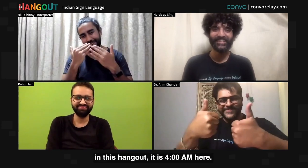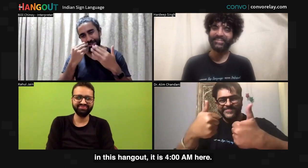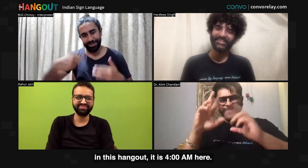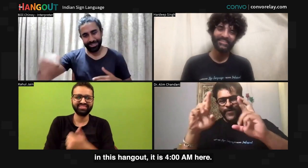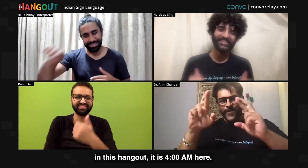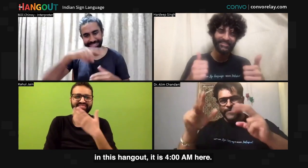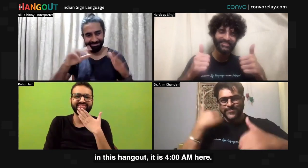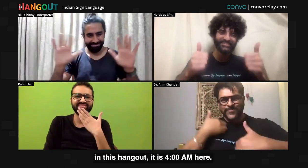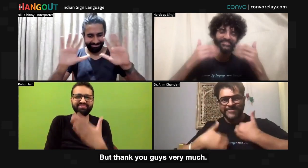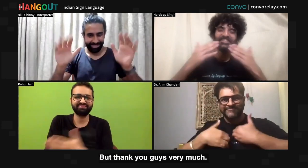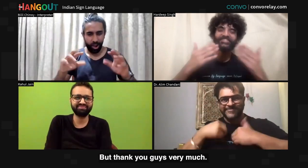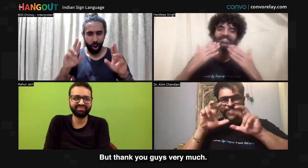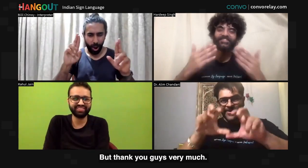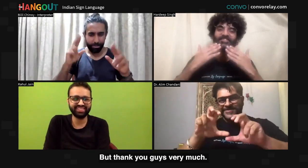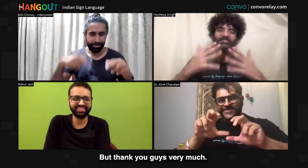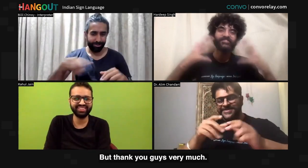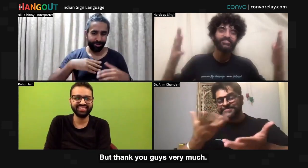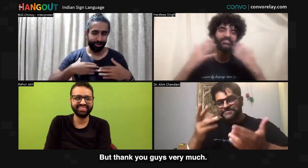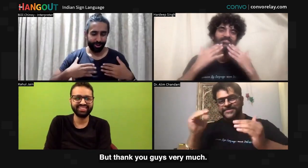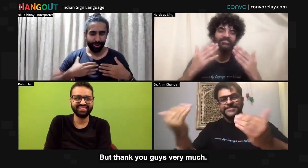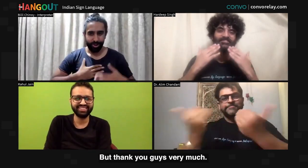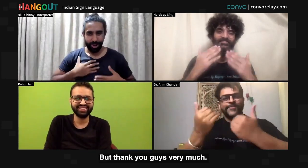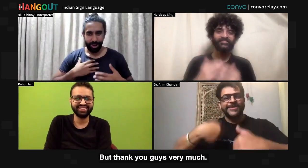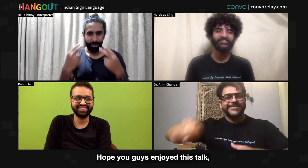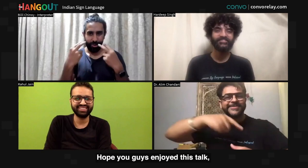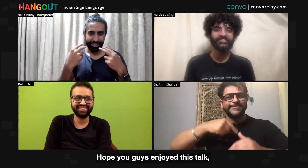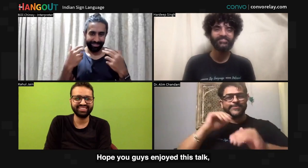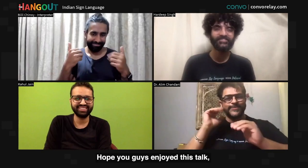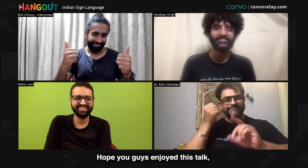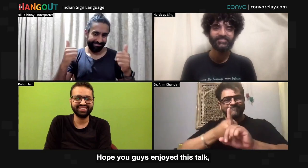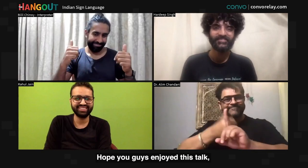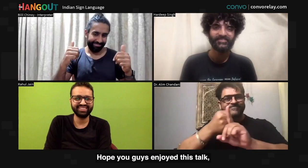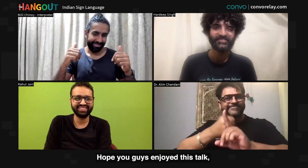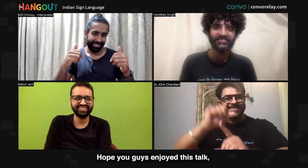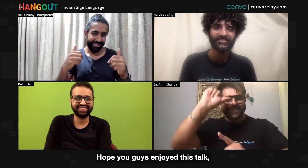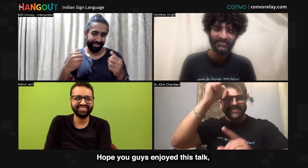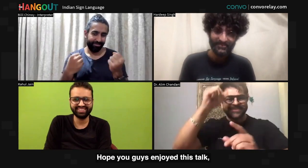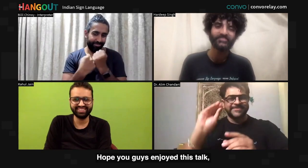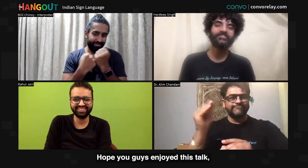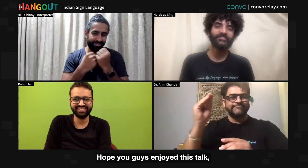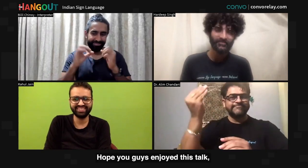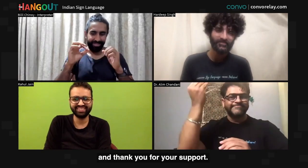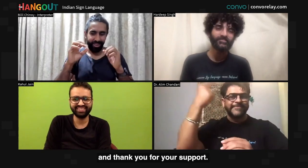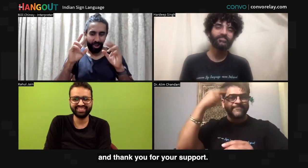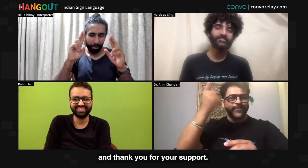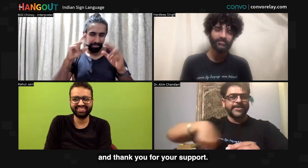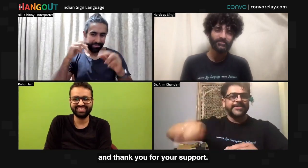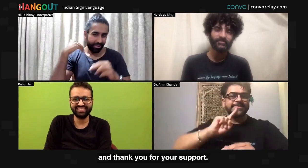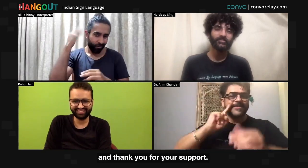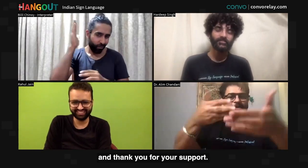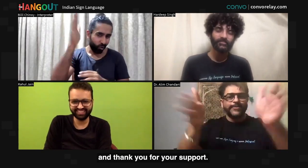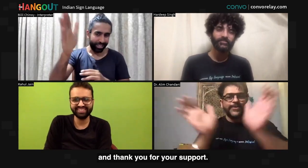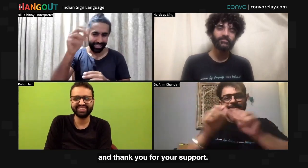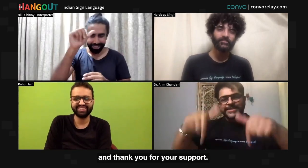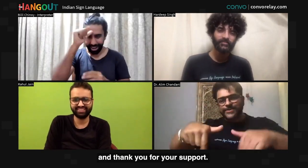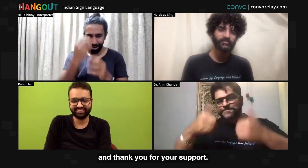here, but thank you guys very much. Hope you guys enjoyed this talk and, uh, thank you for your support